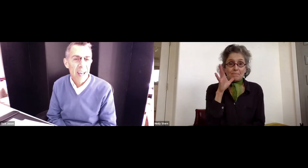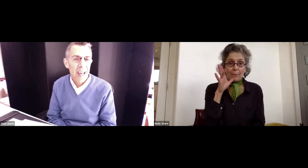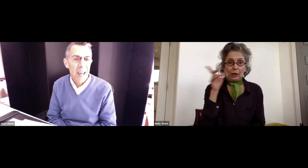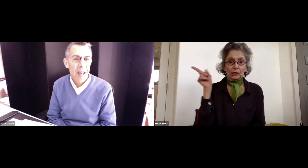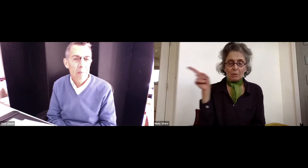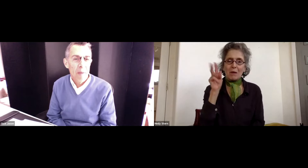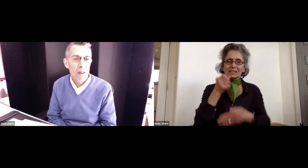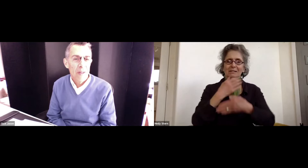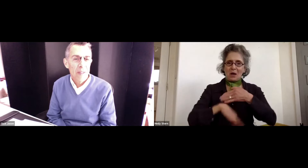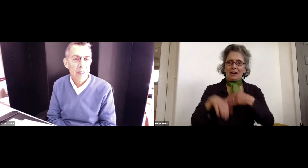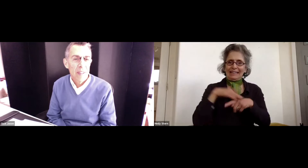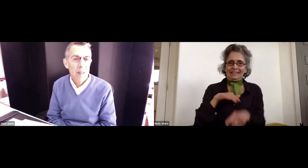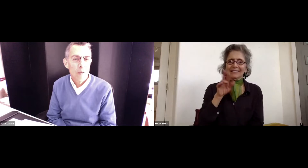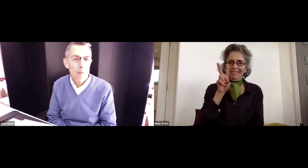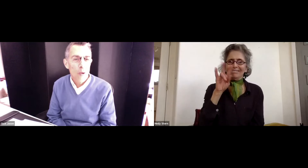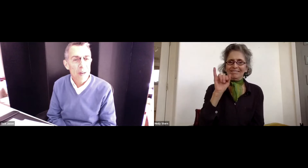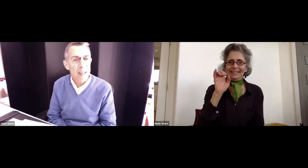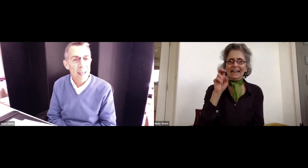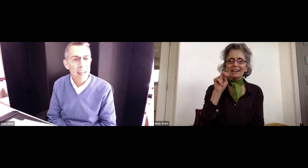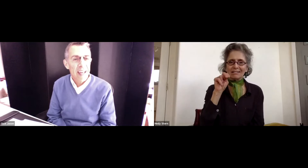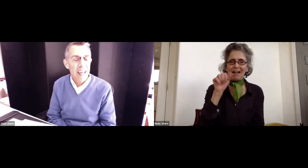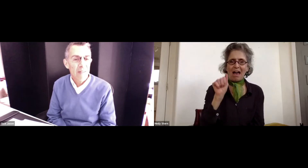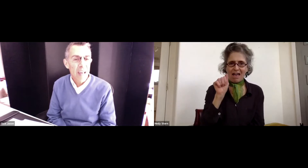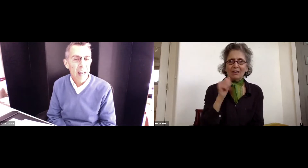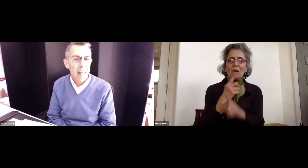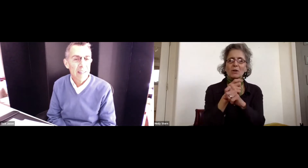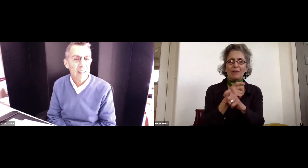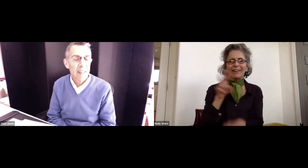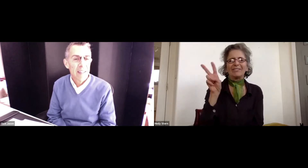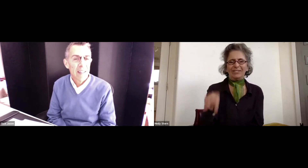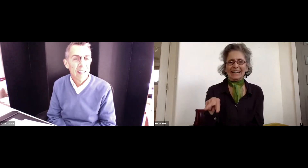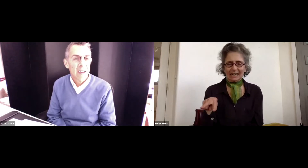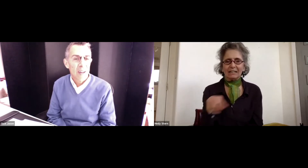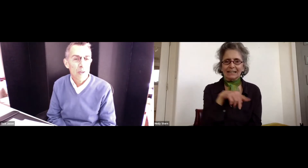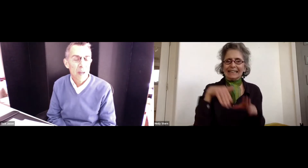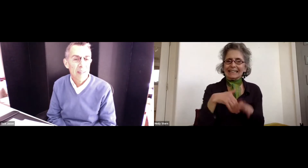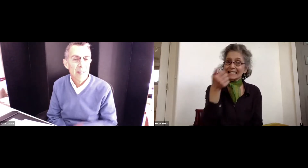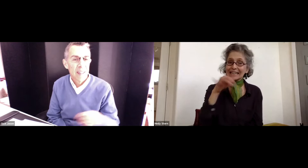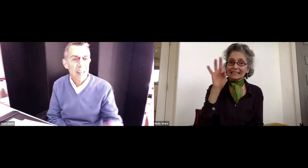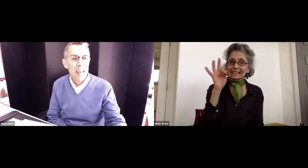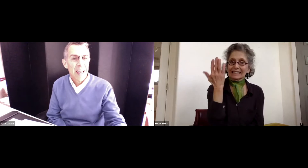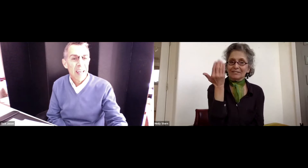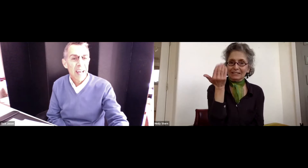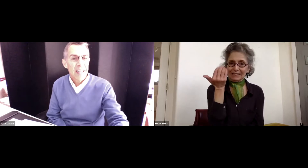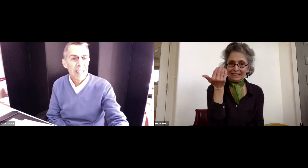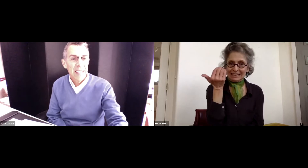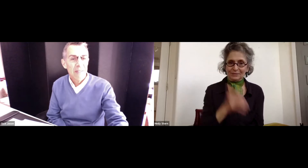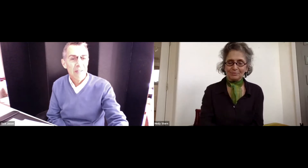And my mother was born in Vienna, Austria, in 1915.